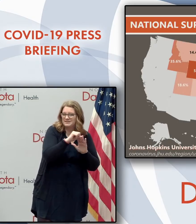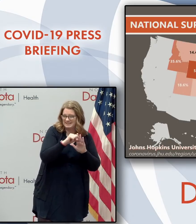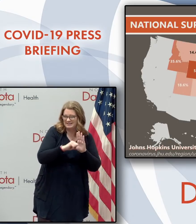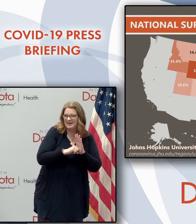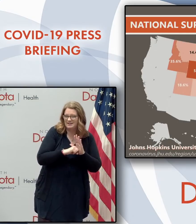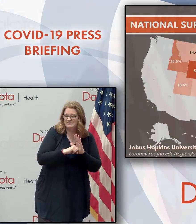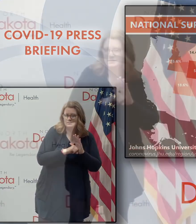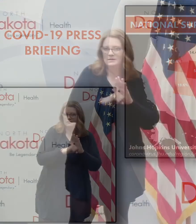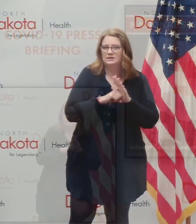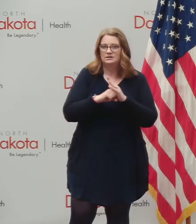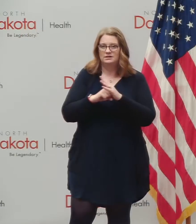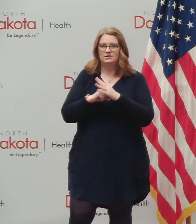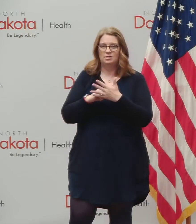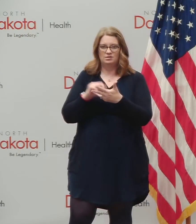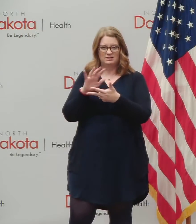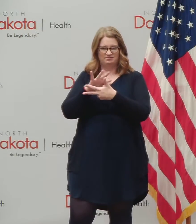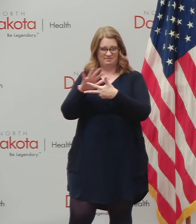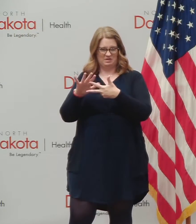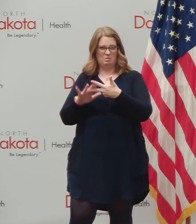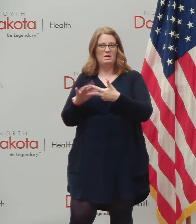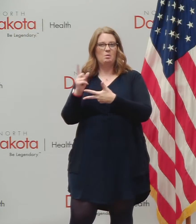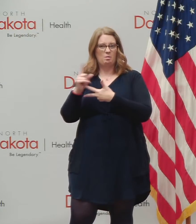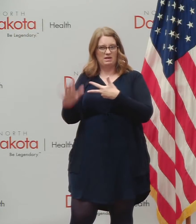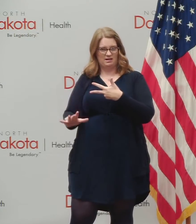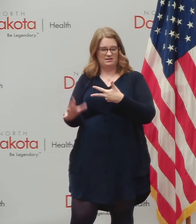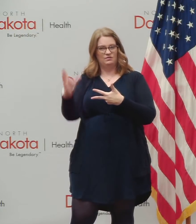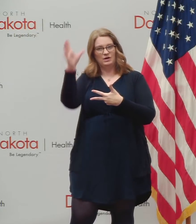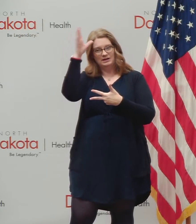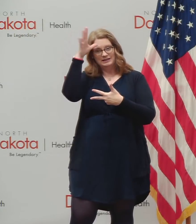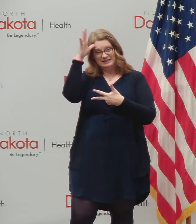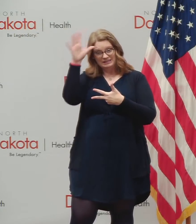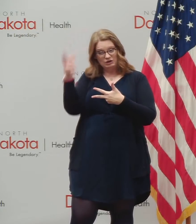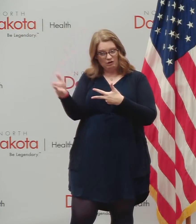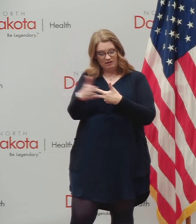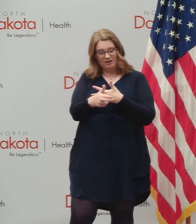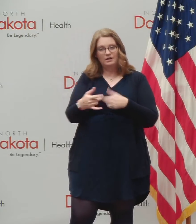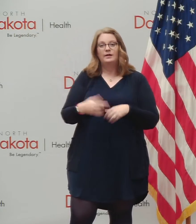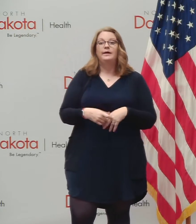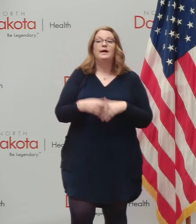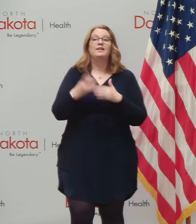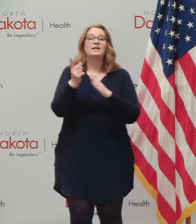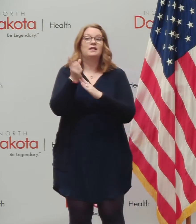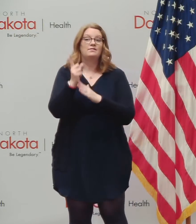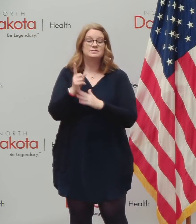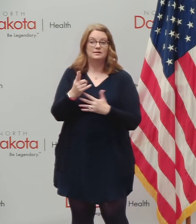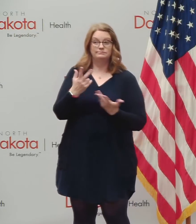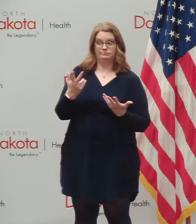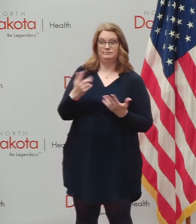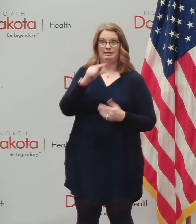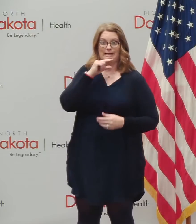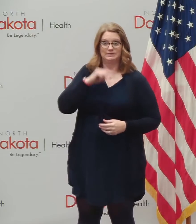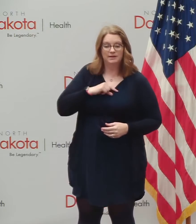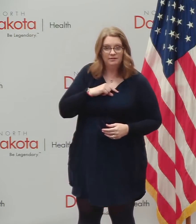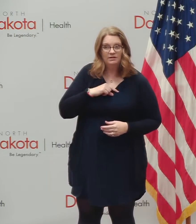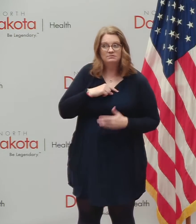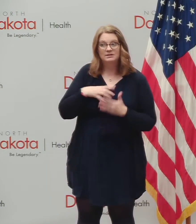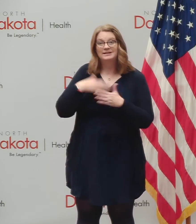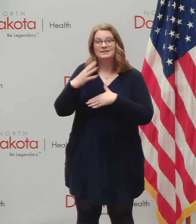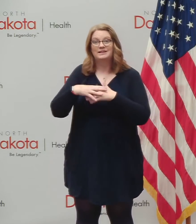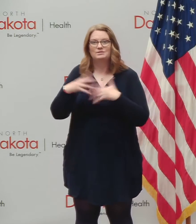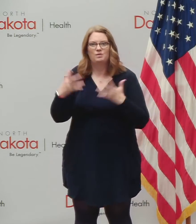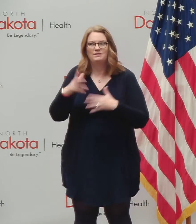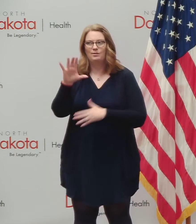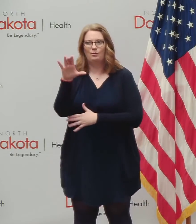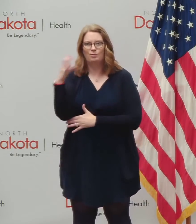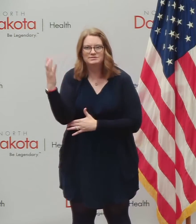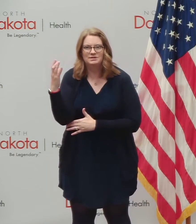weekends, the 3 weekends that cover deer hunting season. And that takes us right into Thanksgiving, followed by Christmas. And then